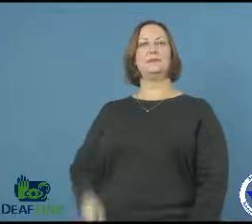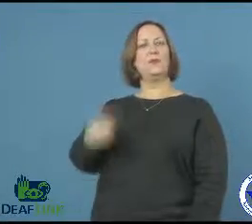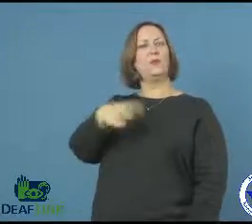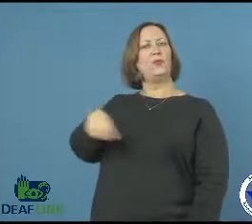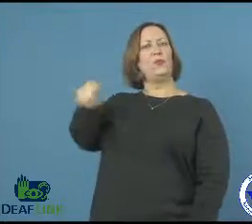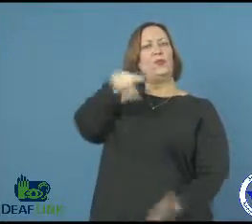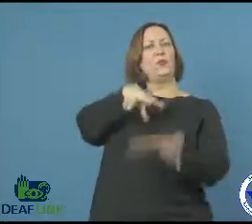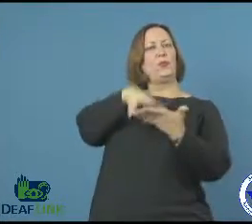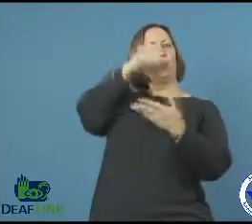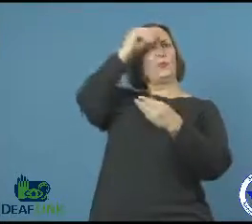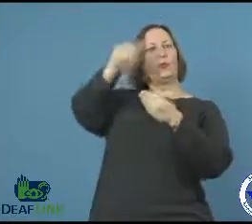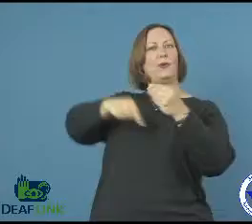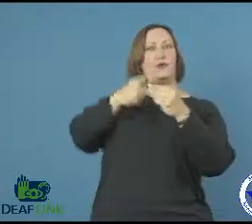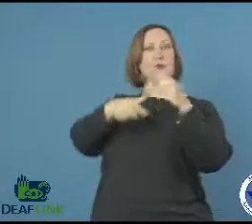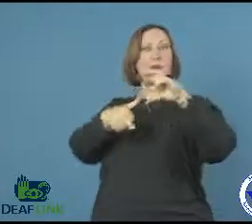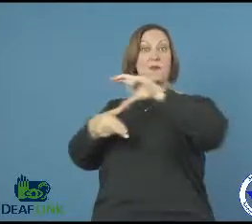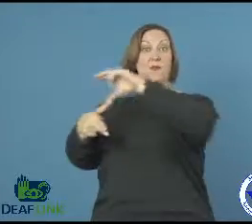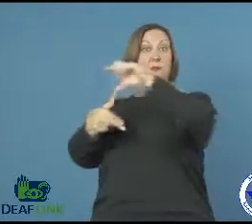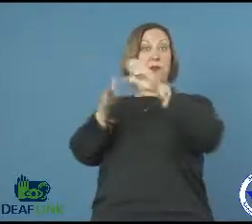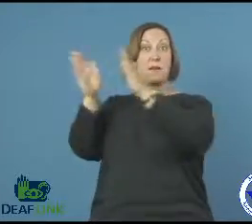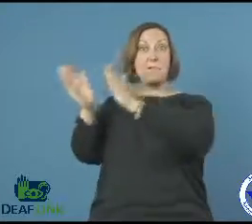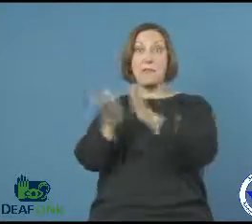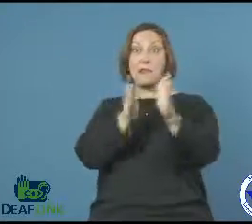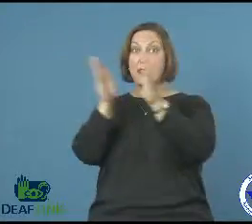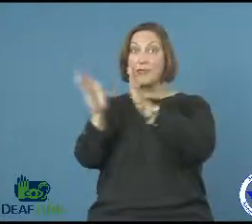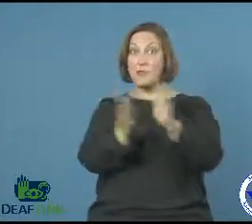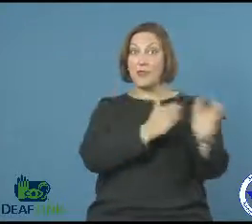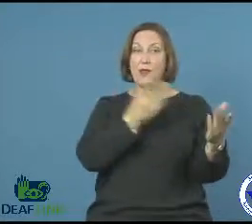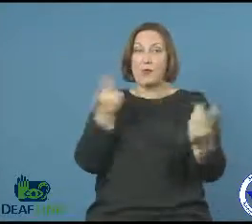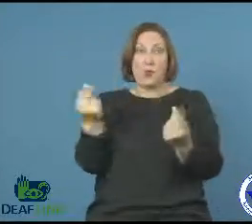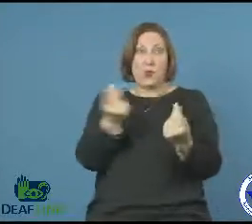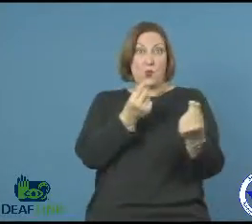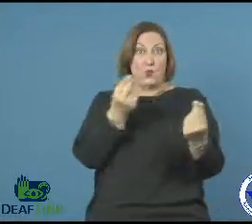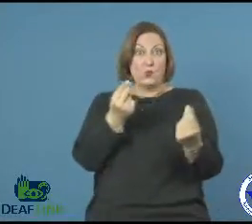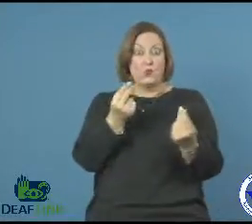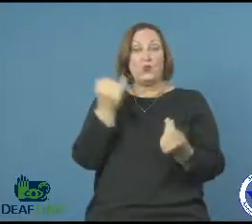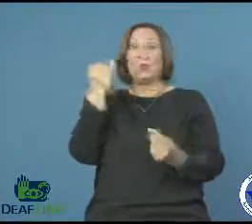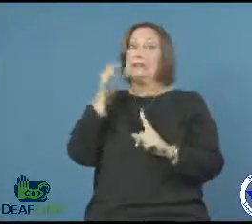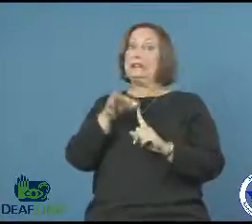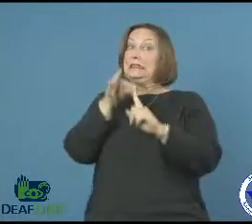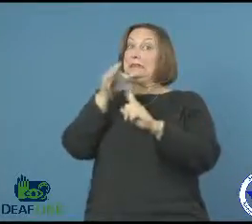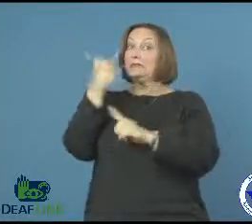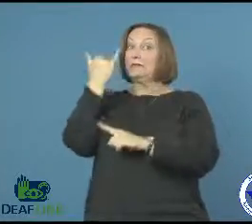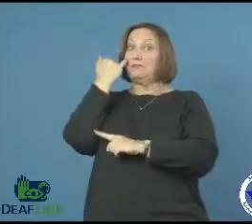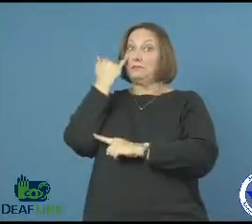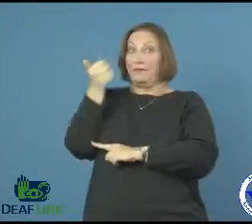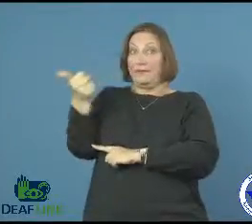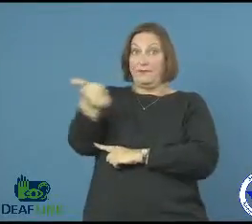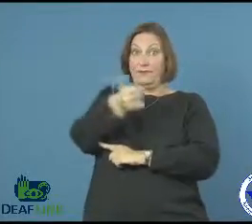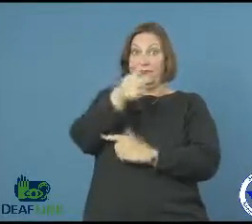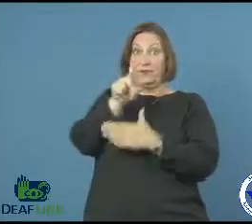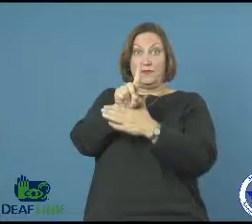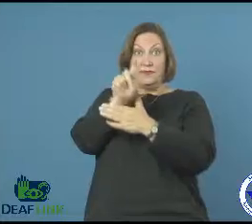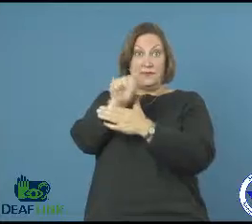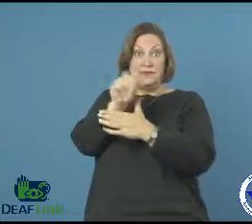Learn more about hurricane preparedness and planning for people with disabilities and special health care